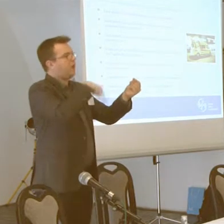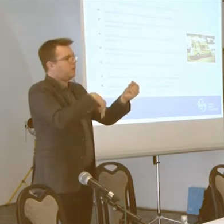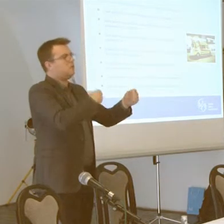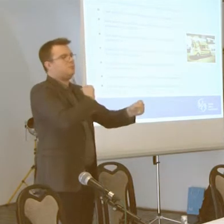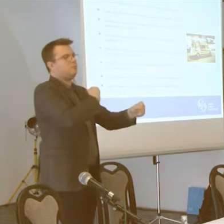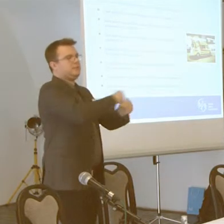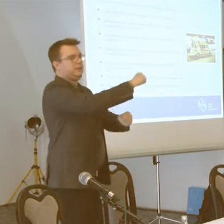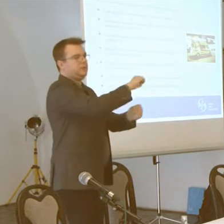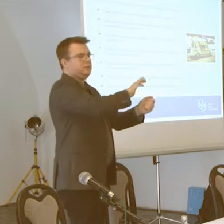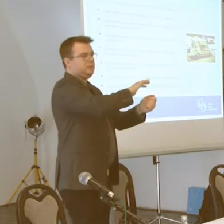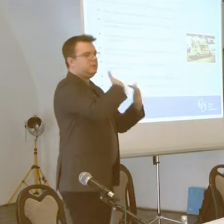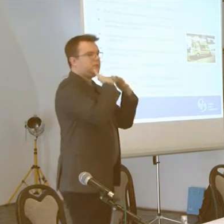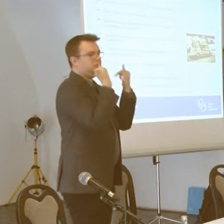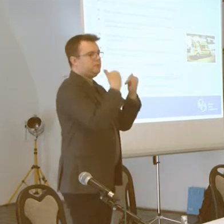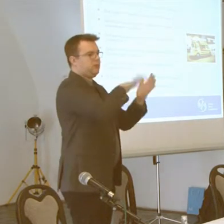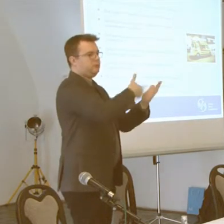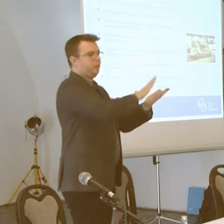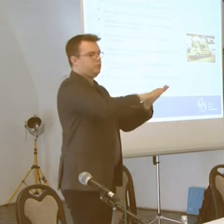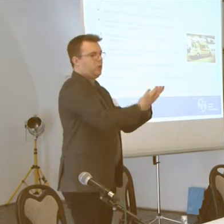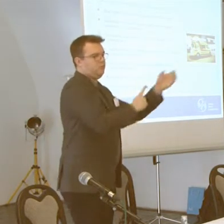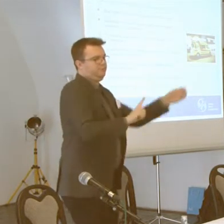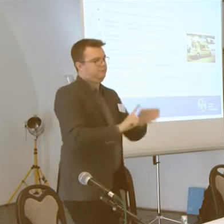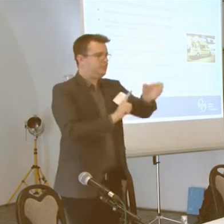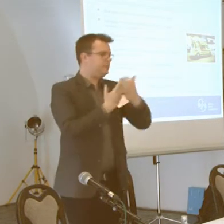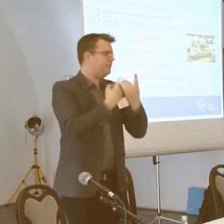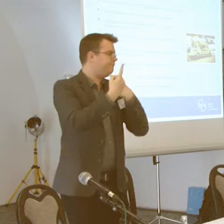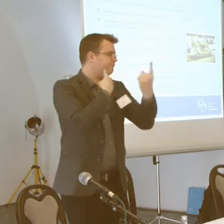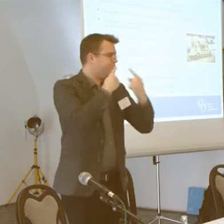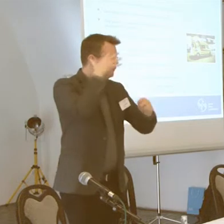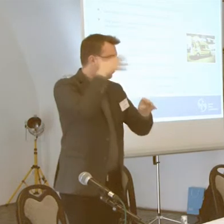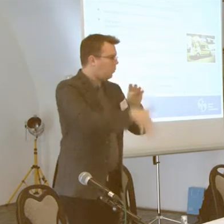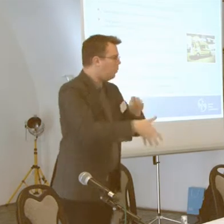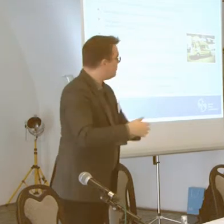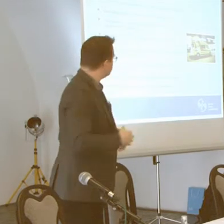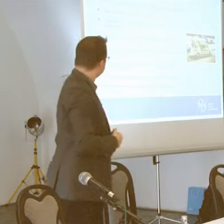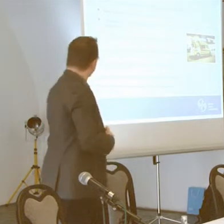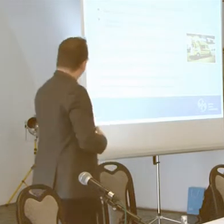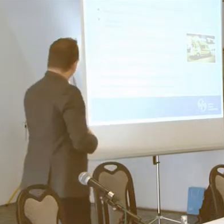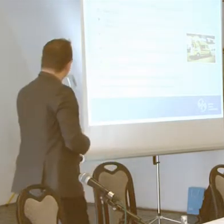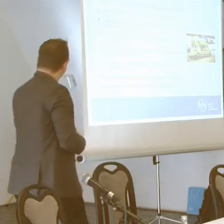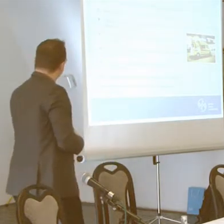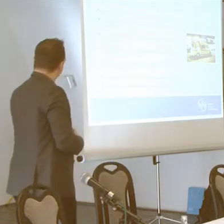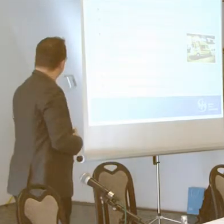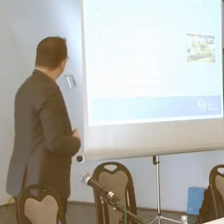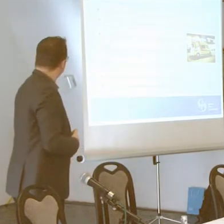health, so deaf people can order a free sign language interpreter when they go to a psychologist.